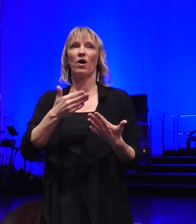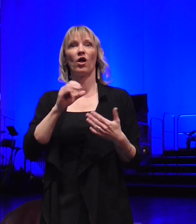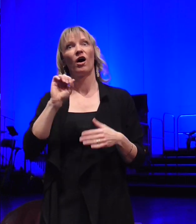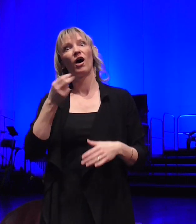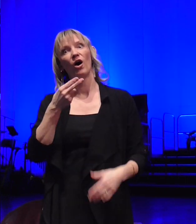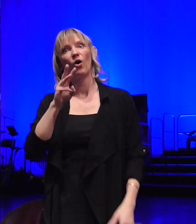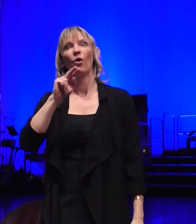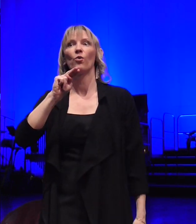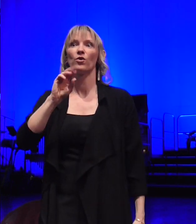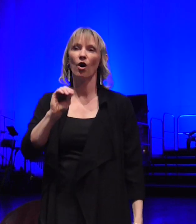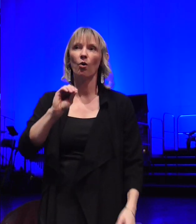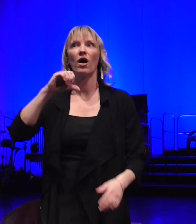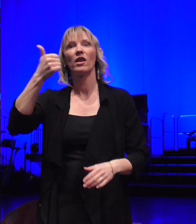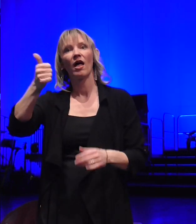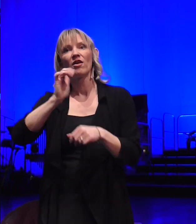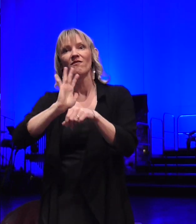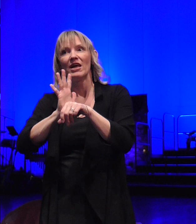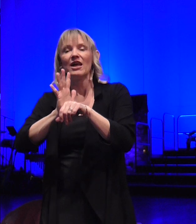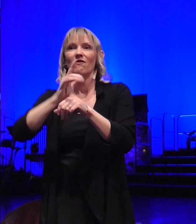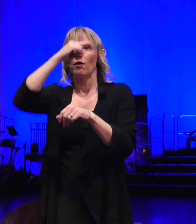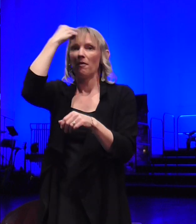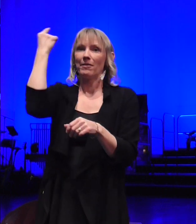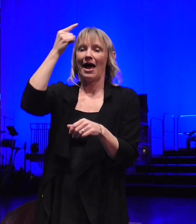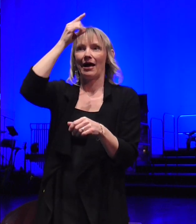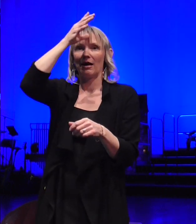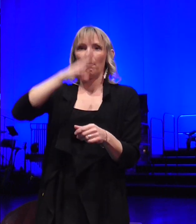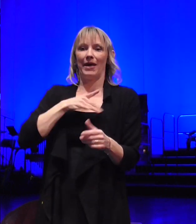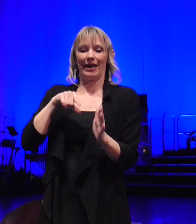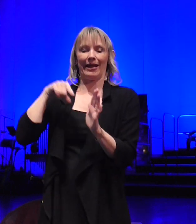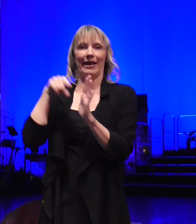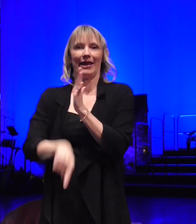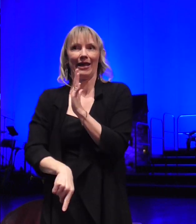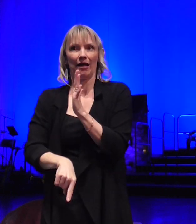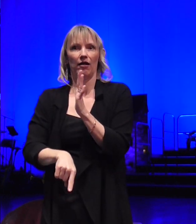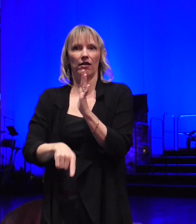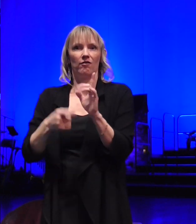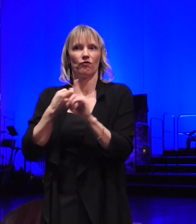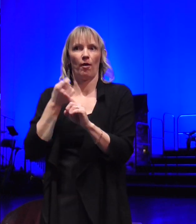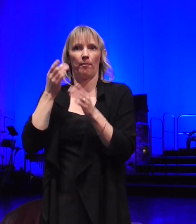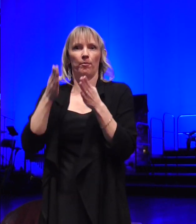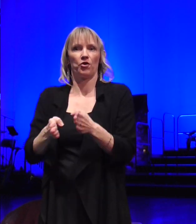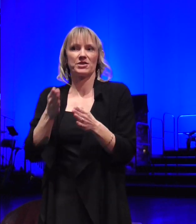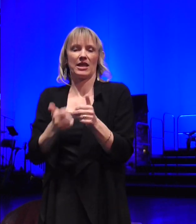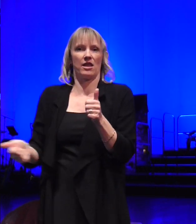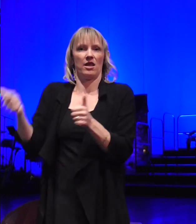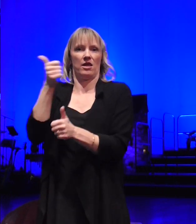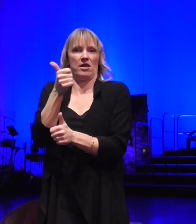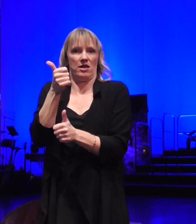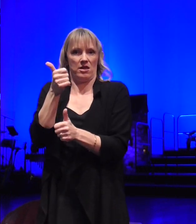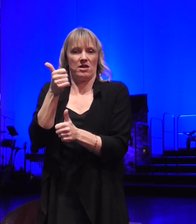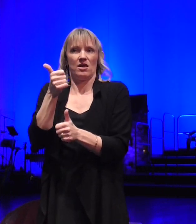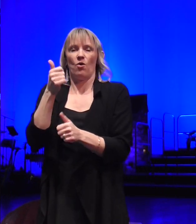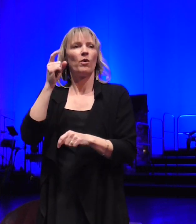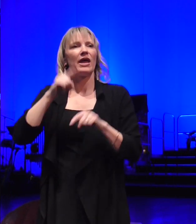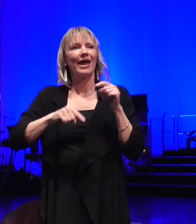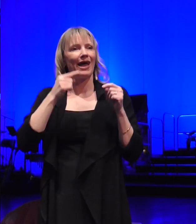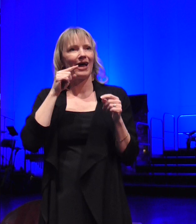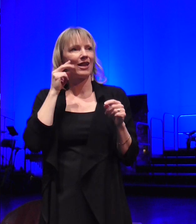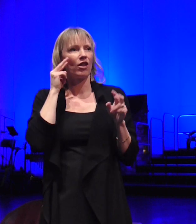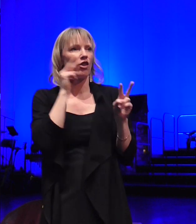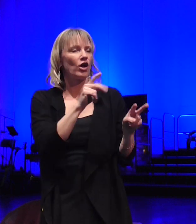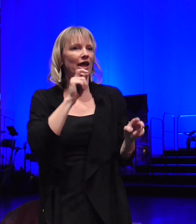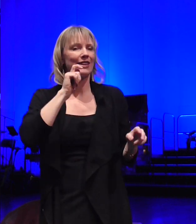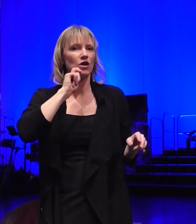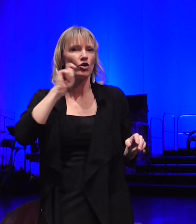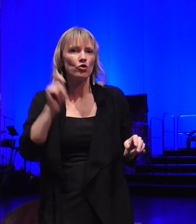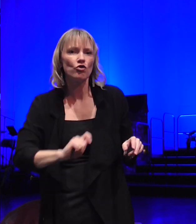of a black man being murdered by someone in authority. No. We can't look at the Ukraine or look